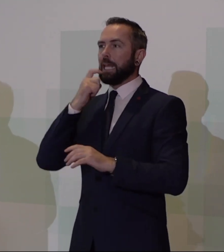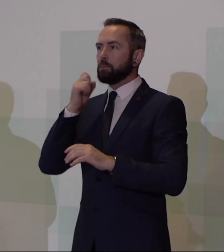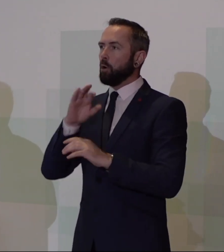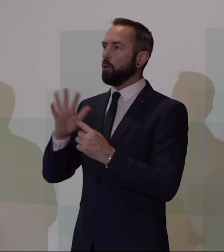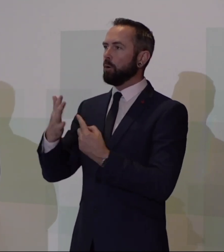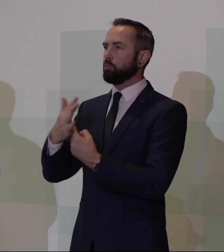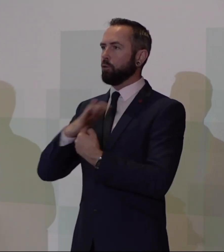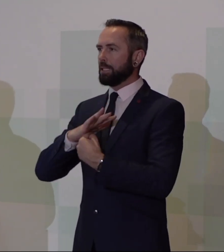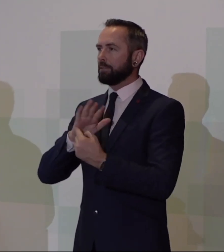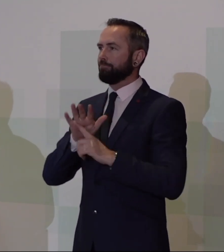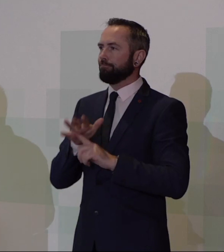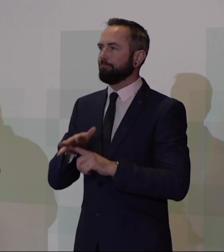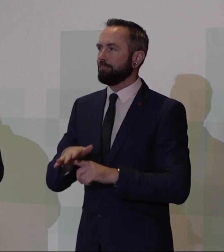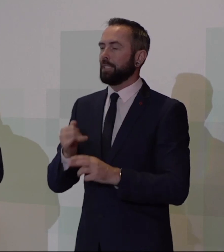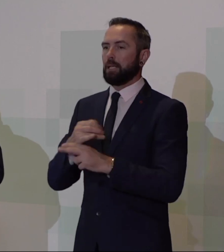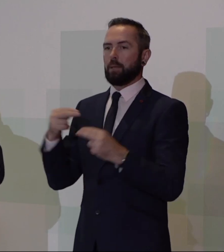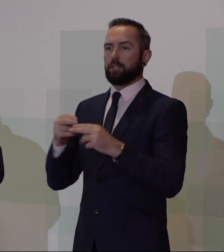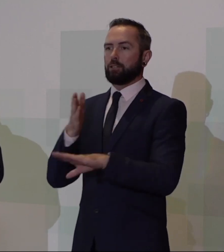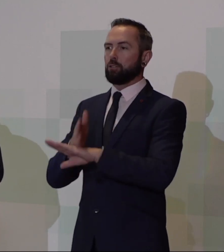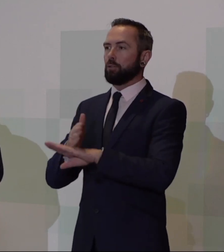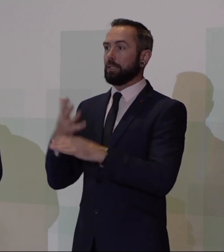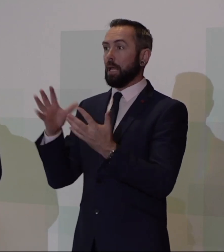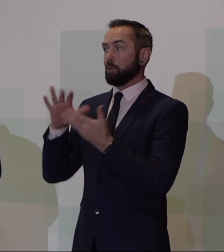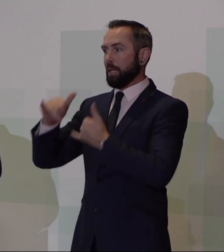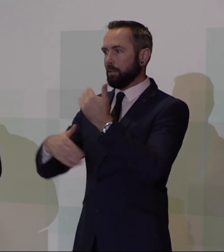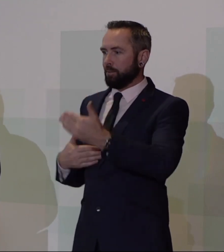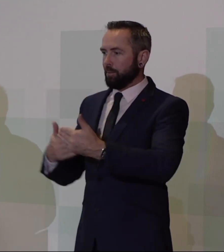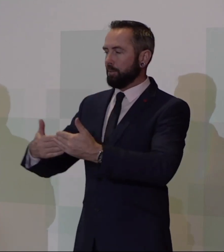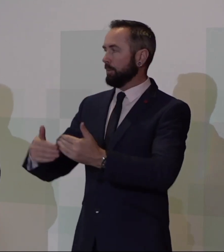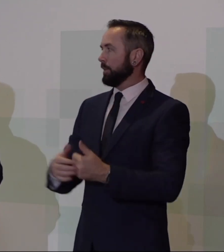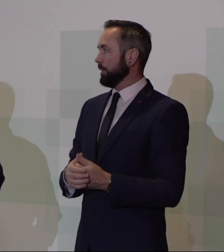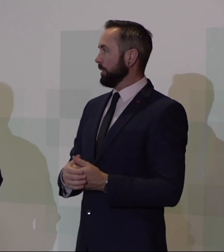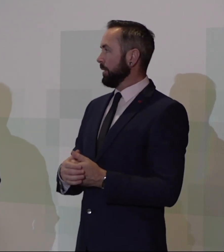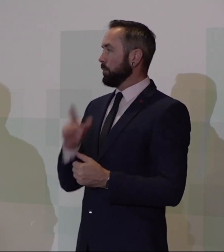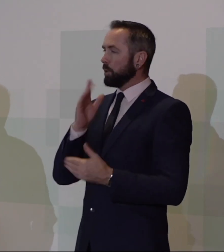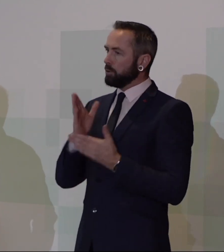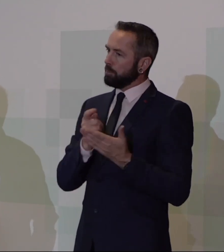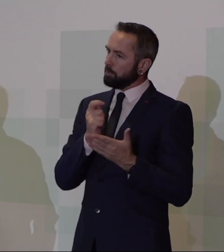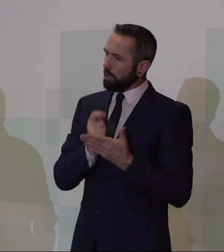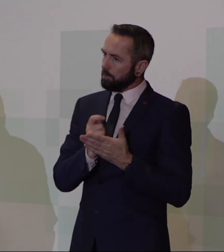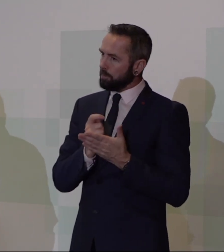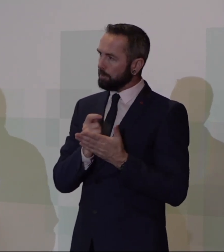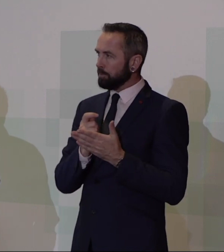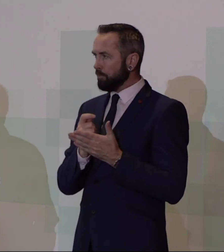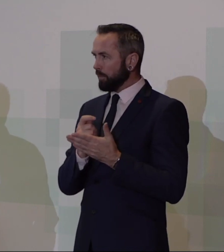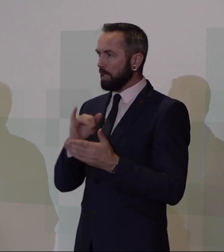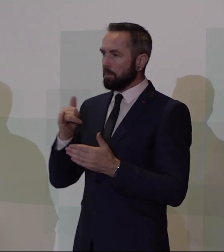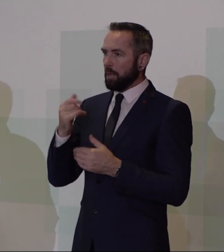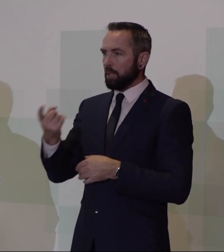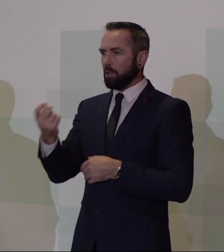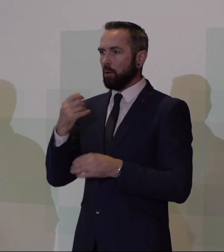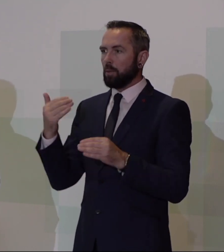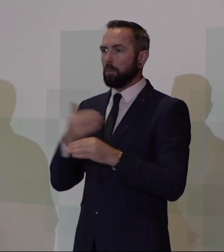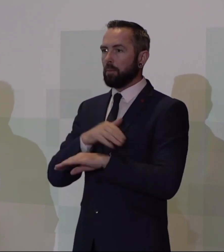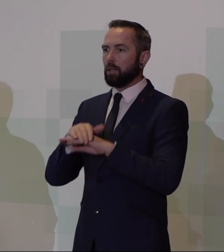prejudice in my nursing career, which is a 10-year span. I suppose from time to time, I might be called upon by my